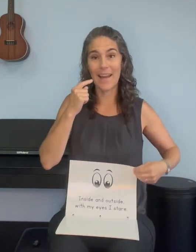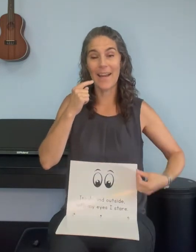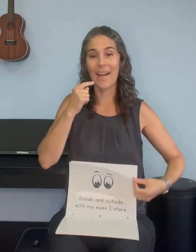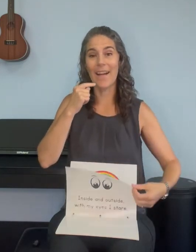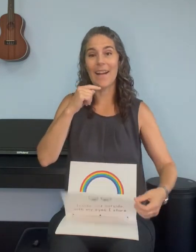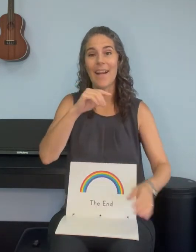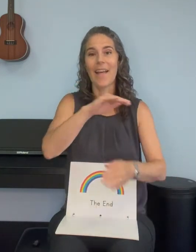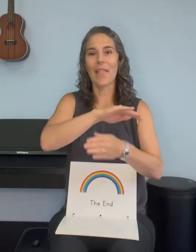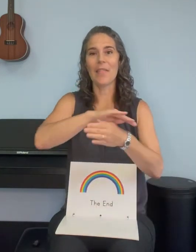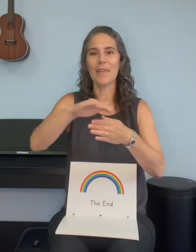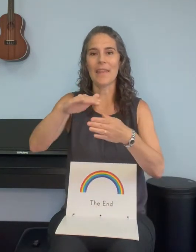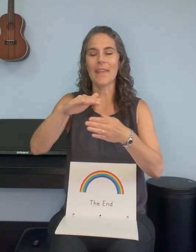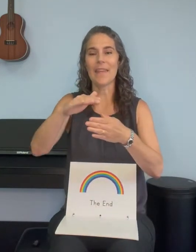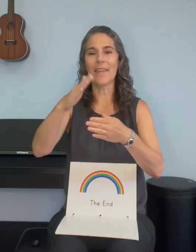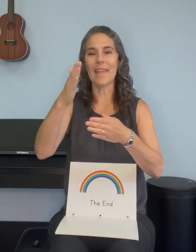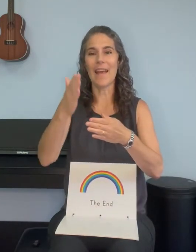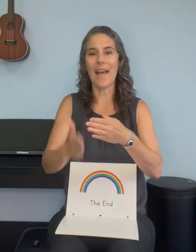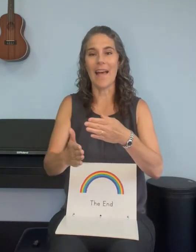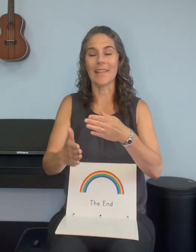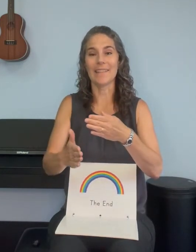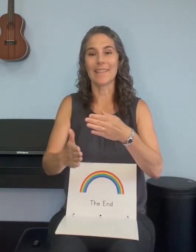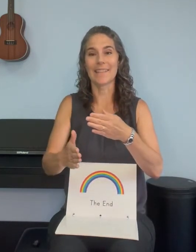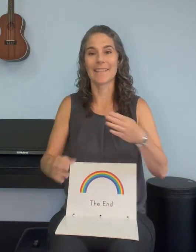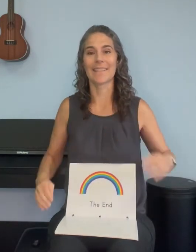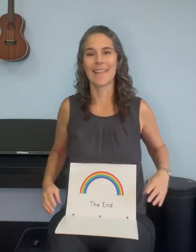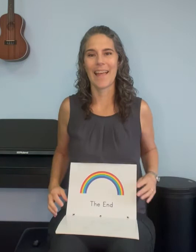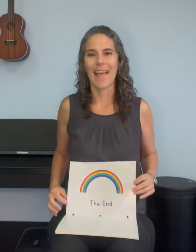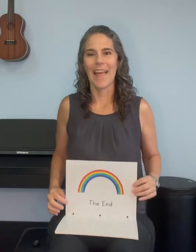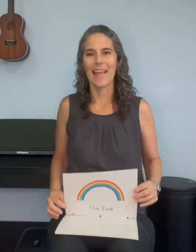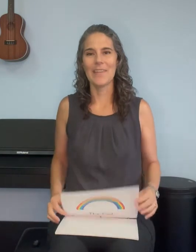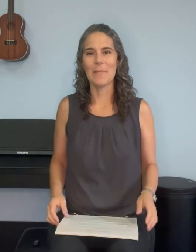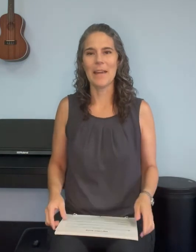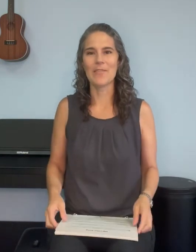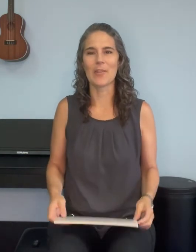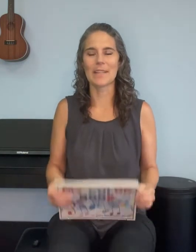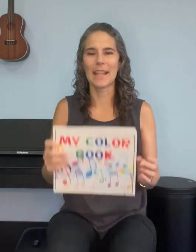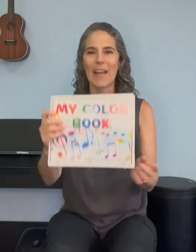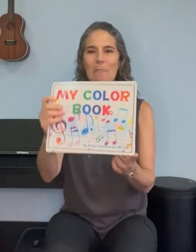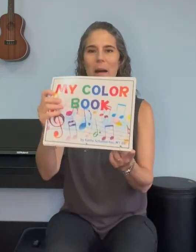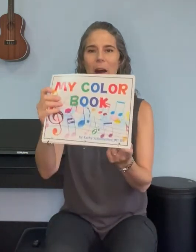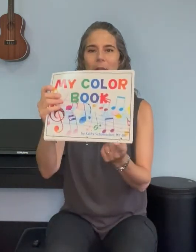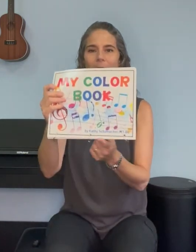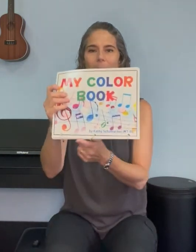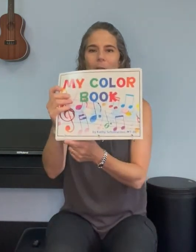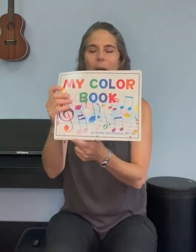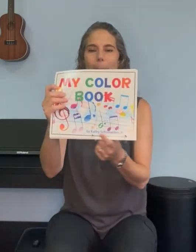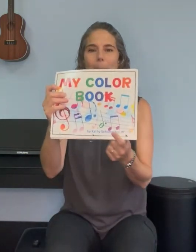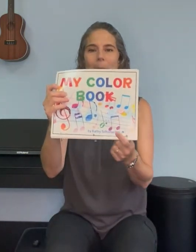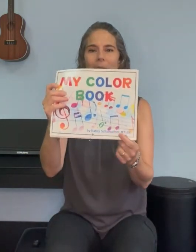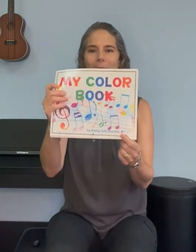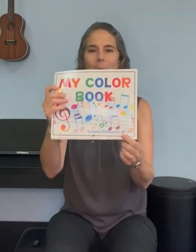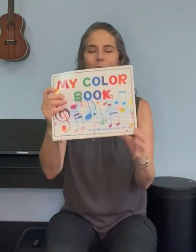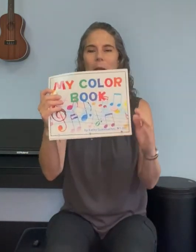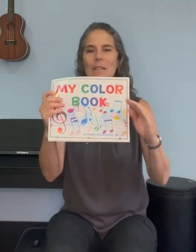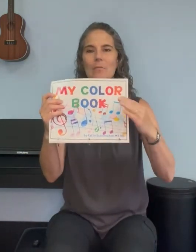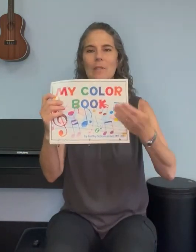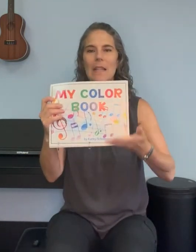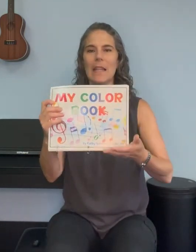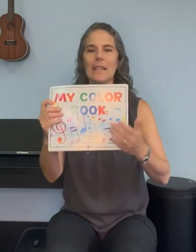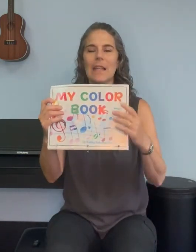stare. The end. And you may have noticed that I have bound the book on the bottom, which makes it really easy to